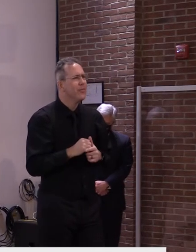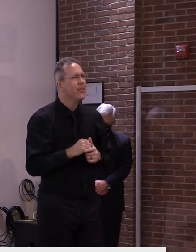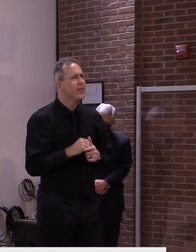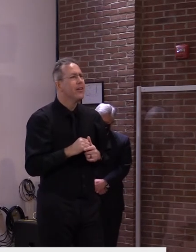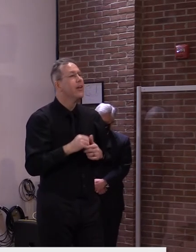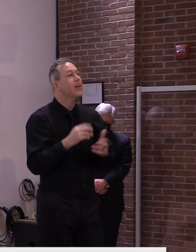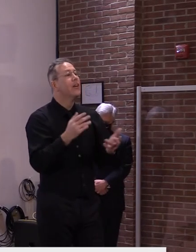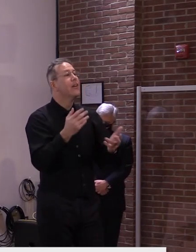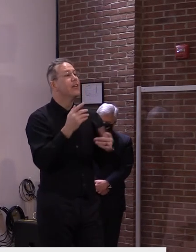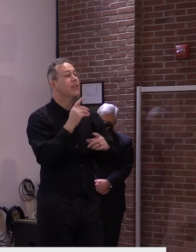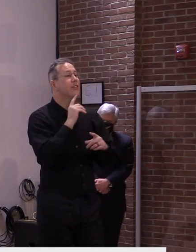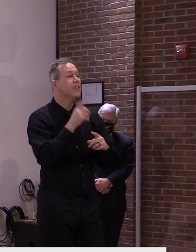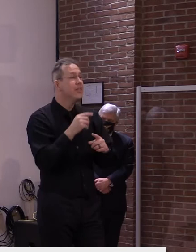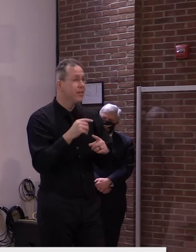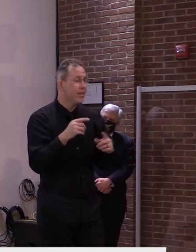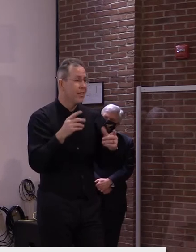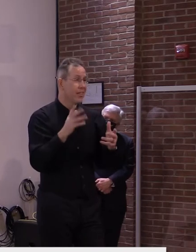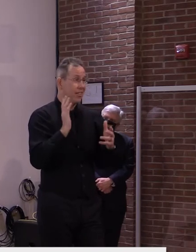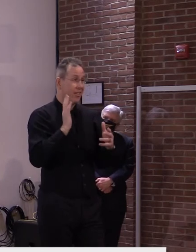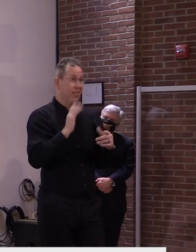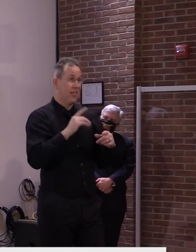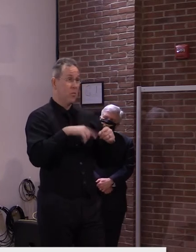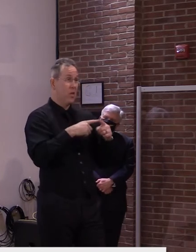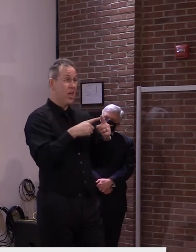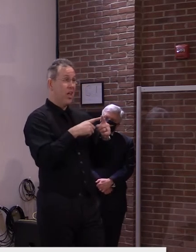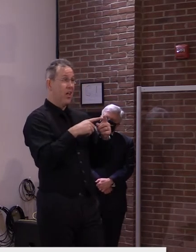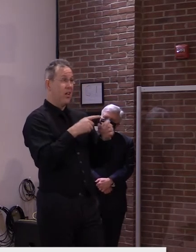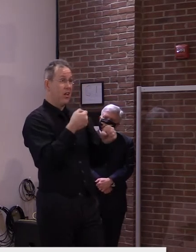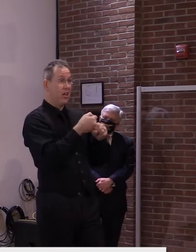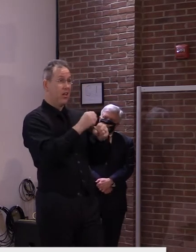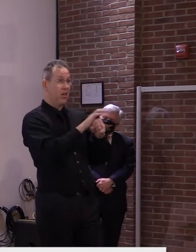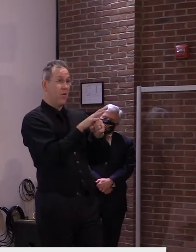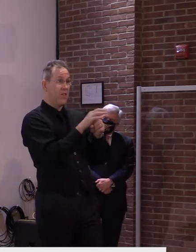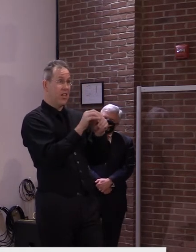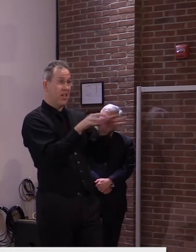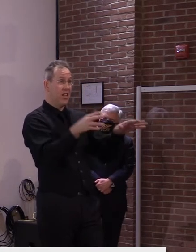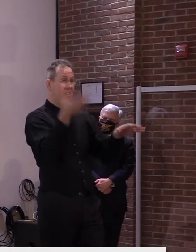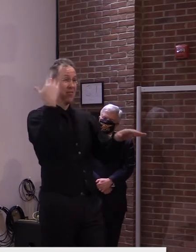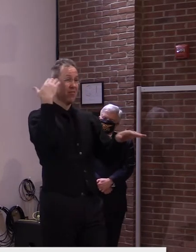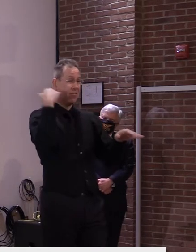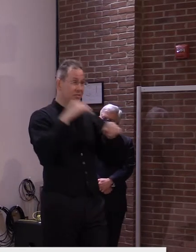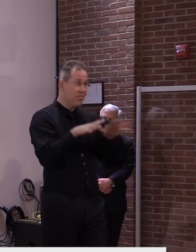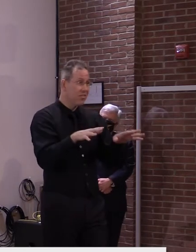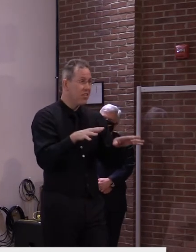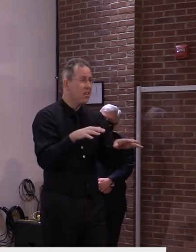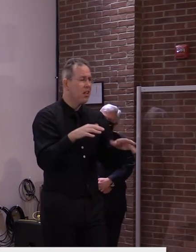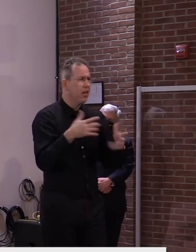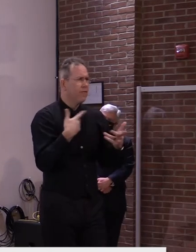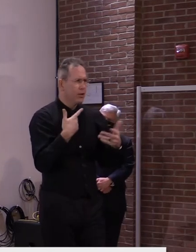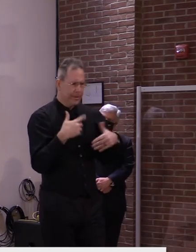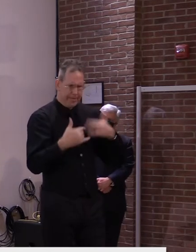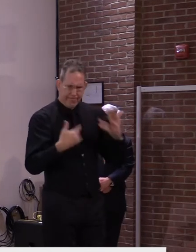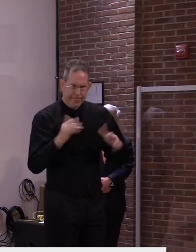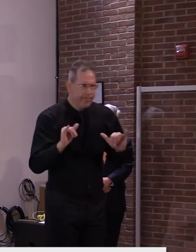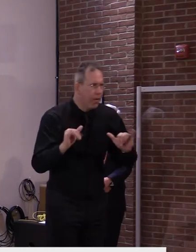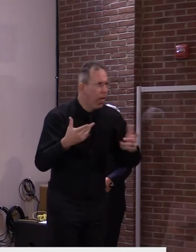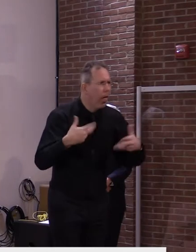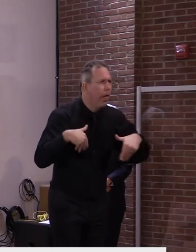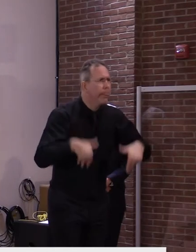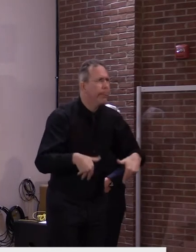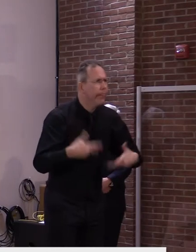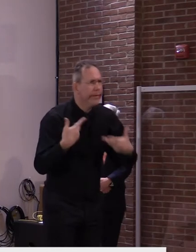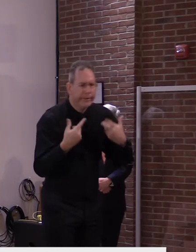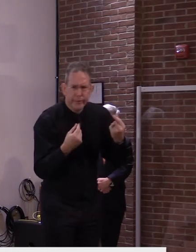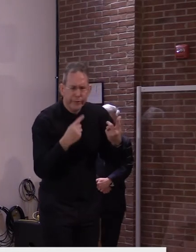pandemic, the genome sequencing issue in this country has been raised as the second biggest disaster part